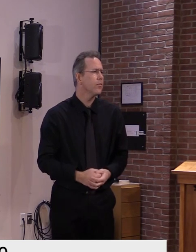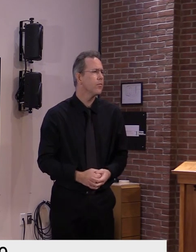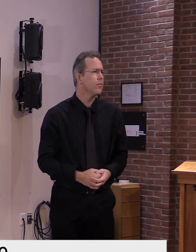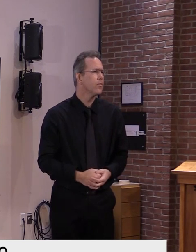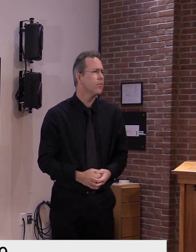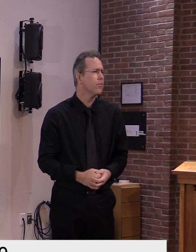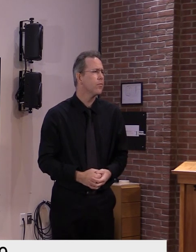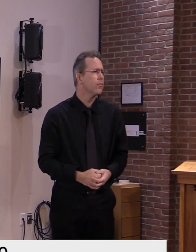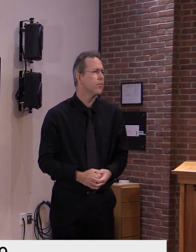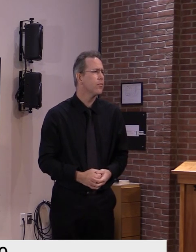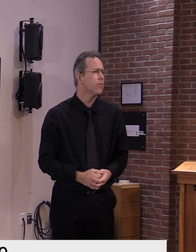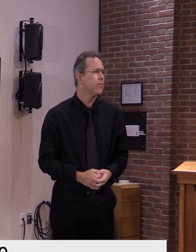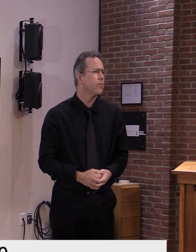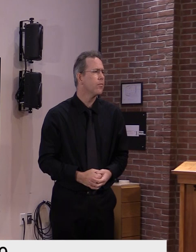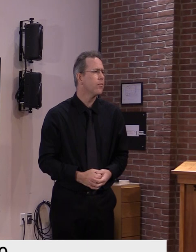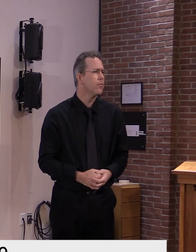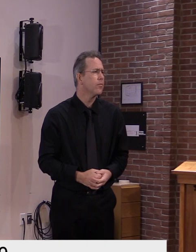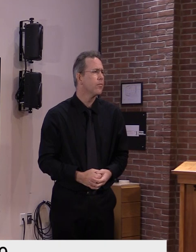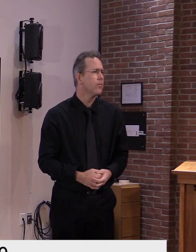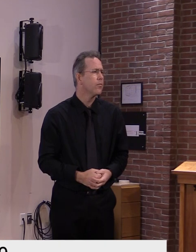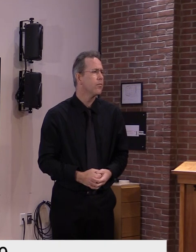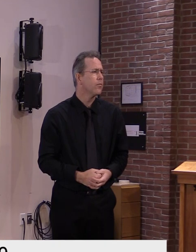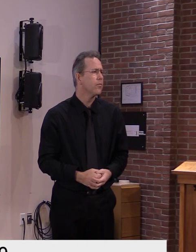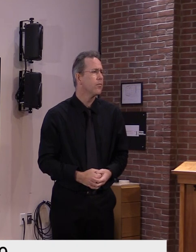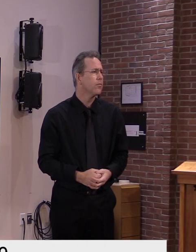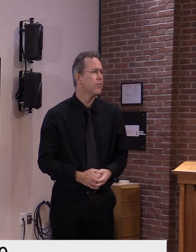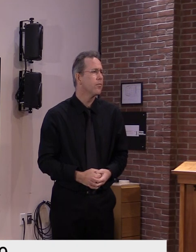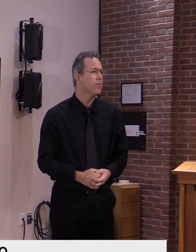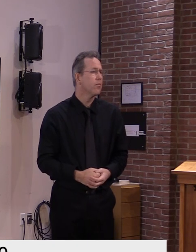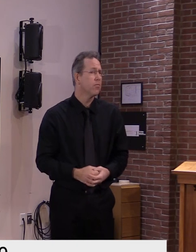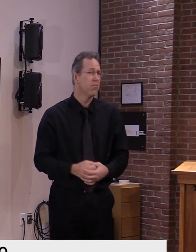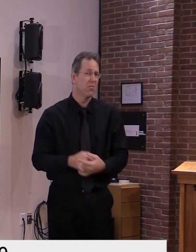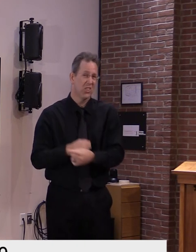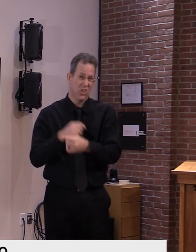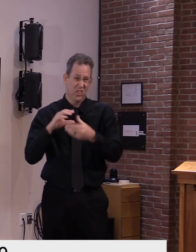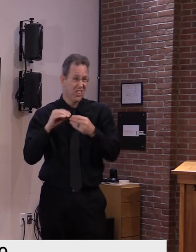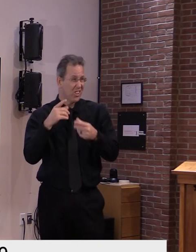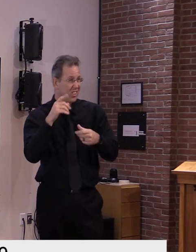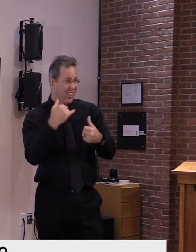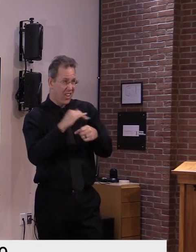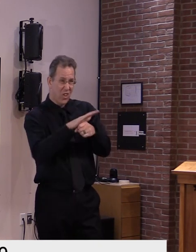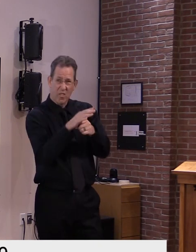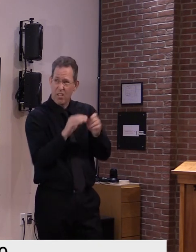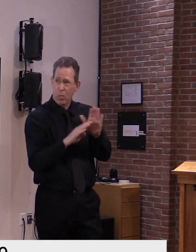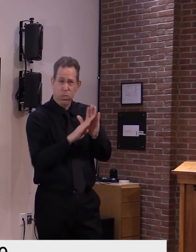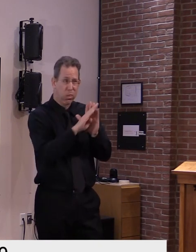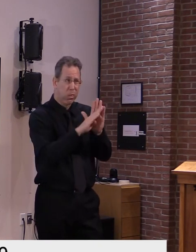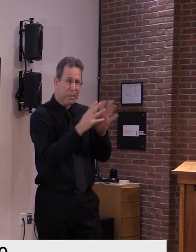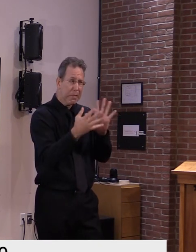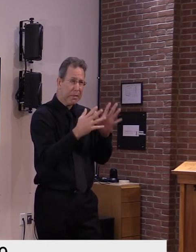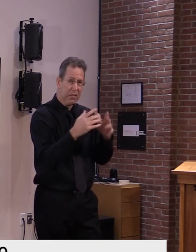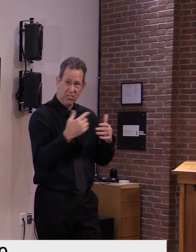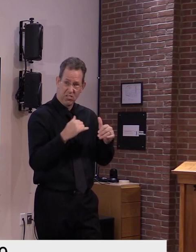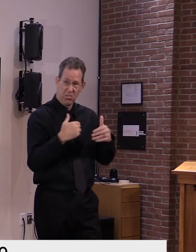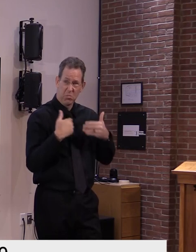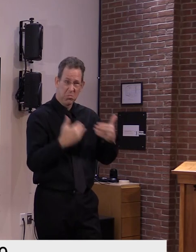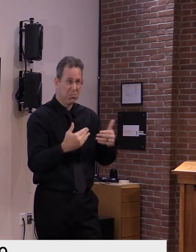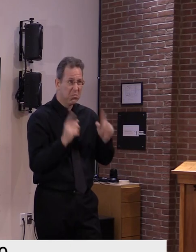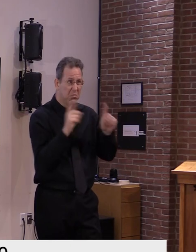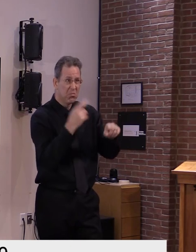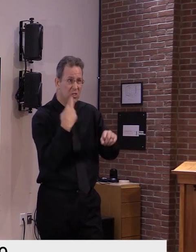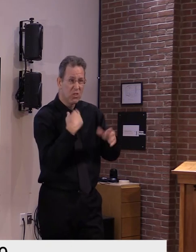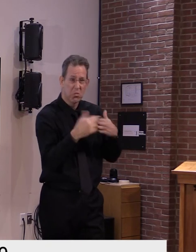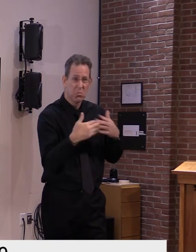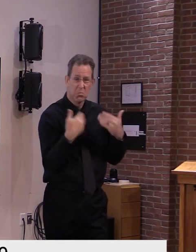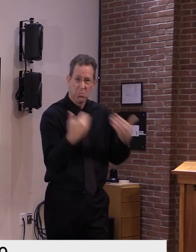safe to eat at and patronize? Yeah, if you're following the guidelines, we've found very little evidence that there is